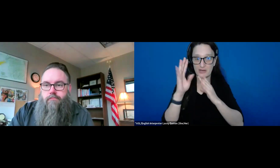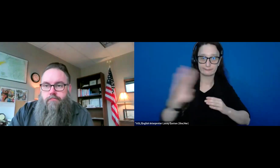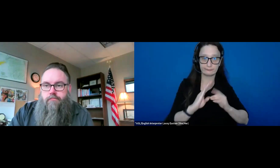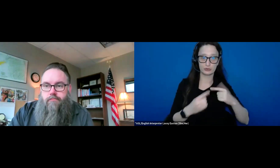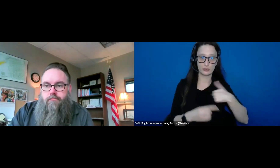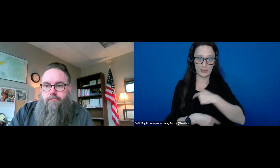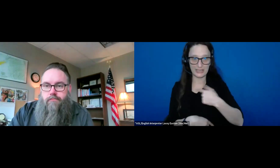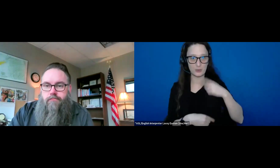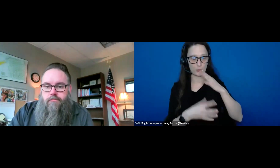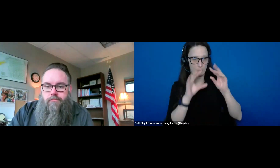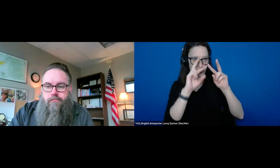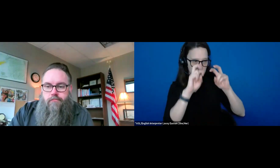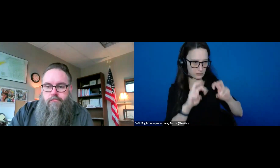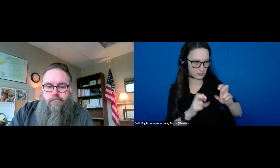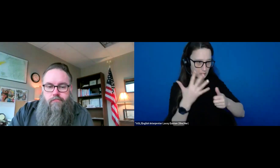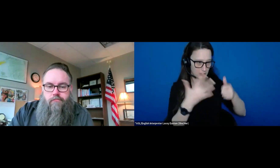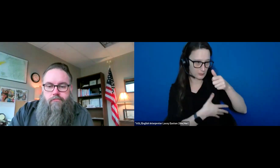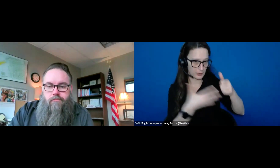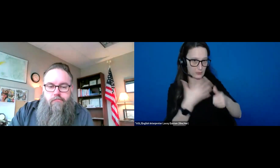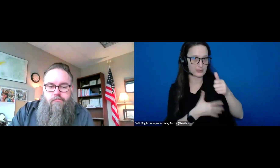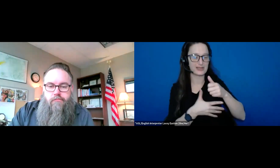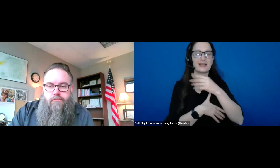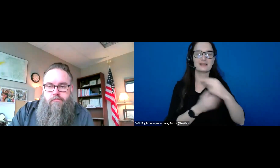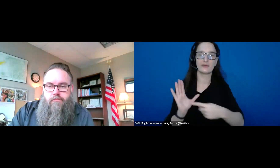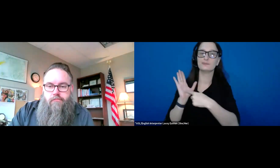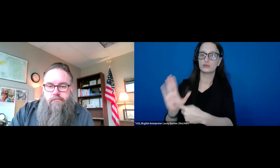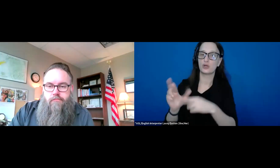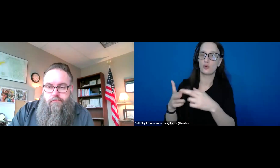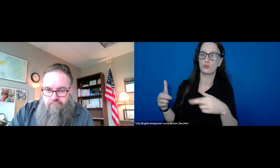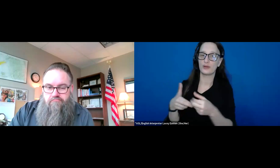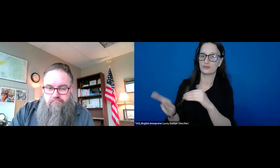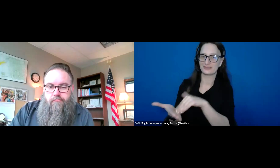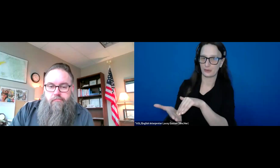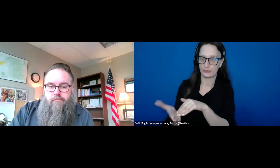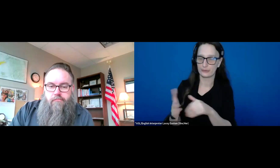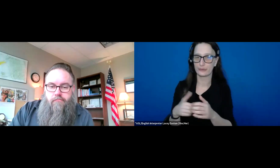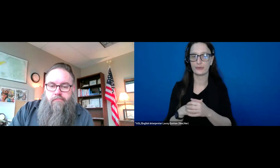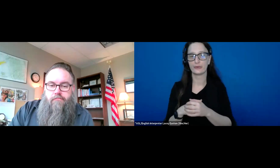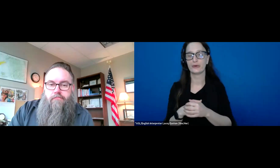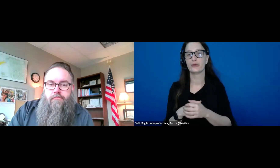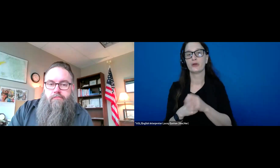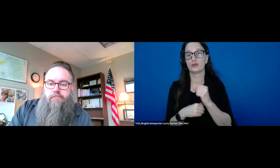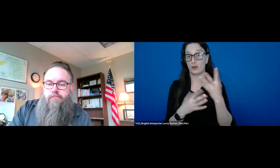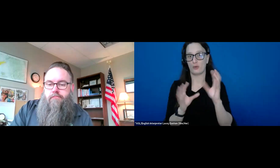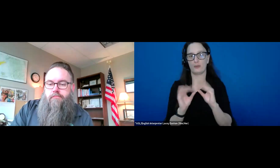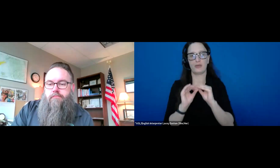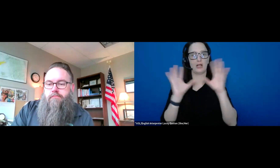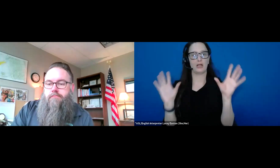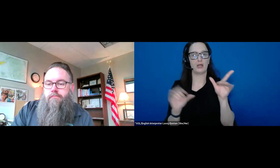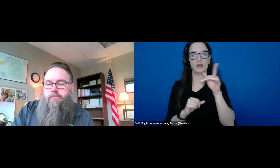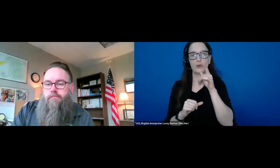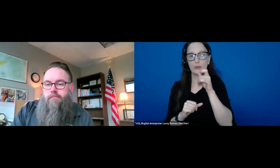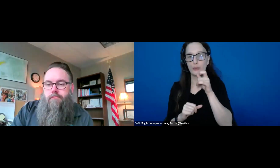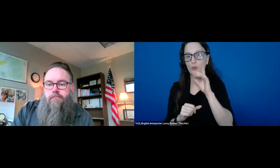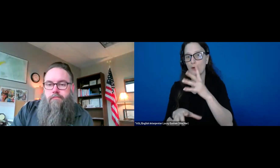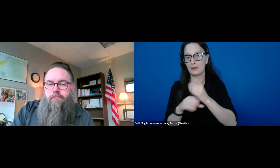and then represent to the regional center in our stuff. And so I wanted it to be clear who was going to